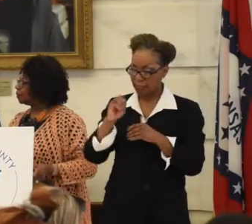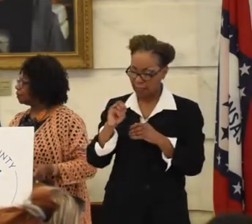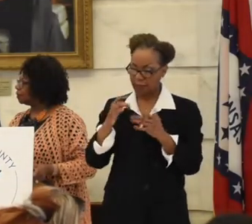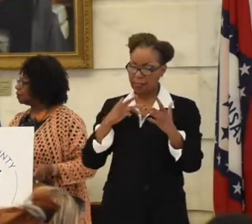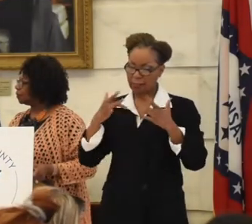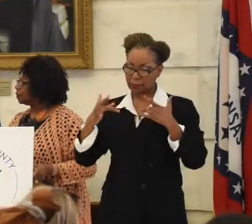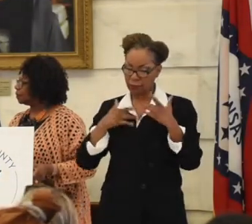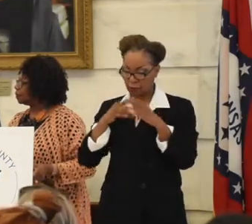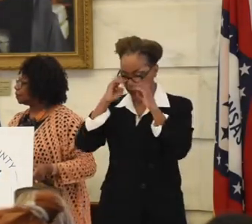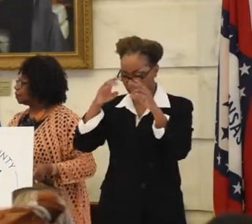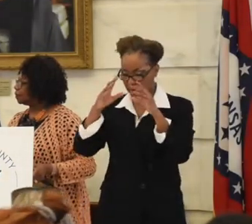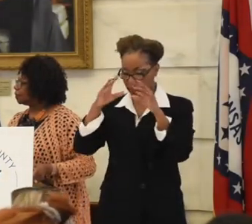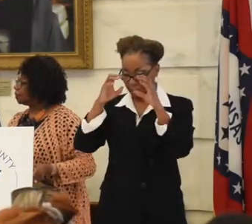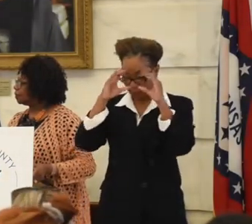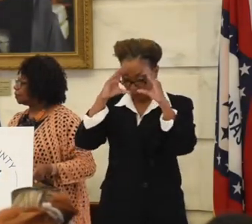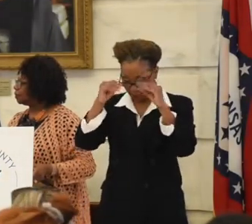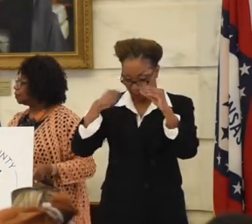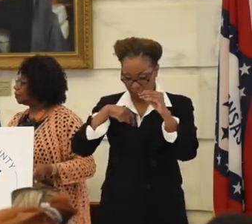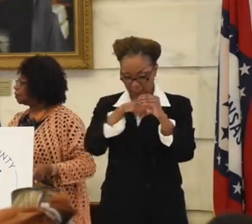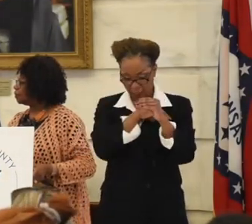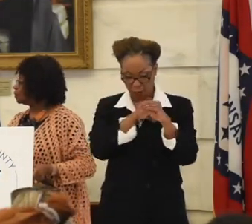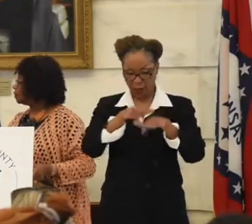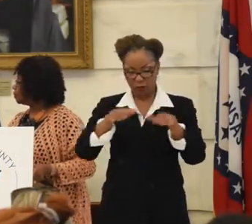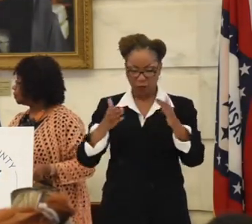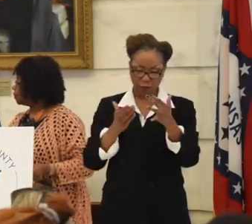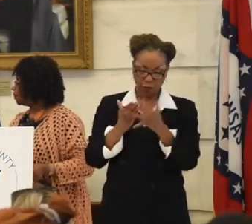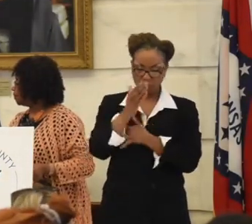our children through the civil rights history.